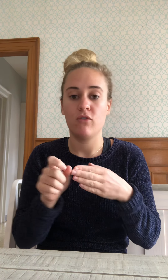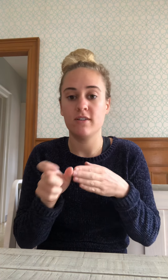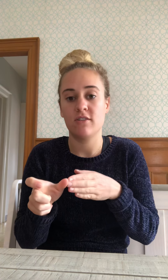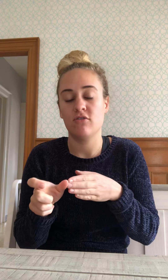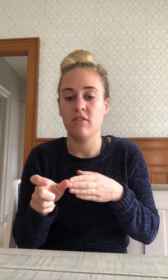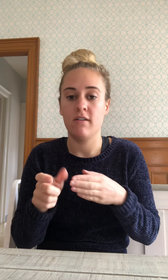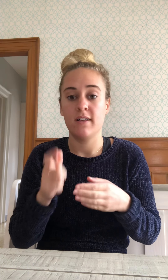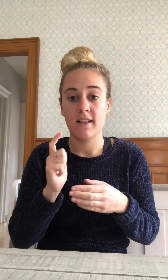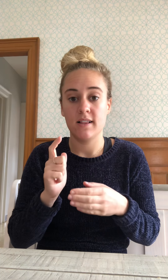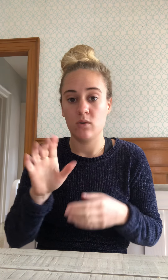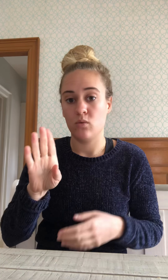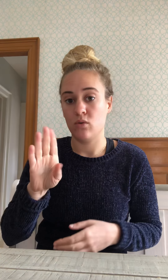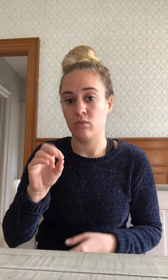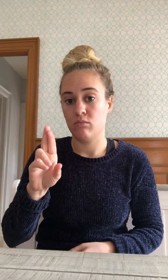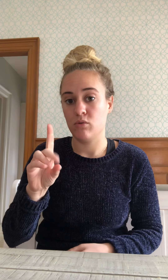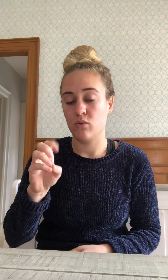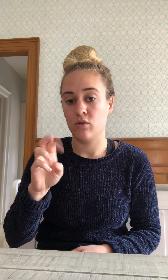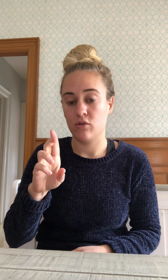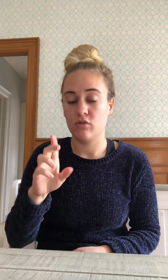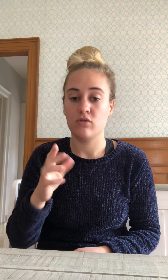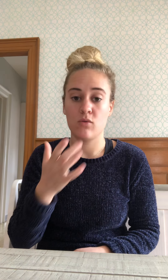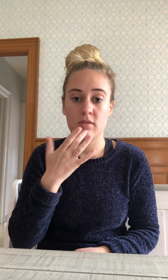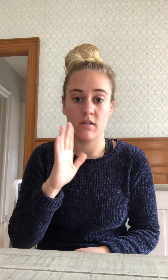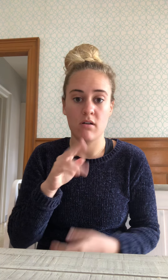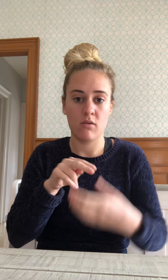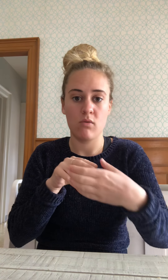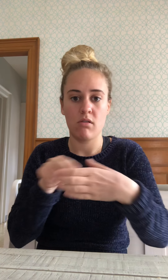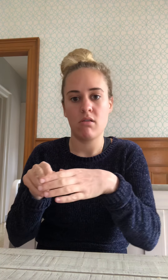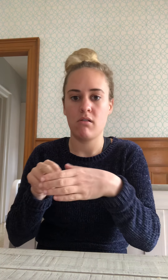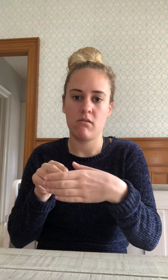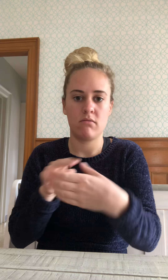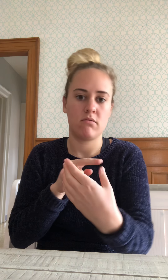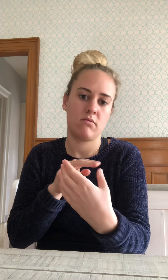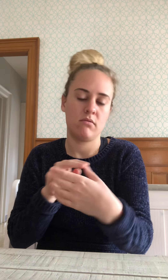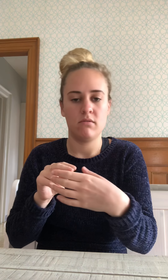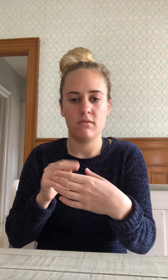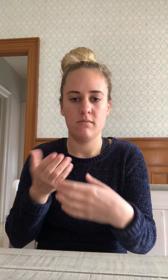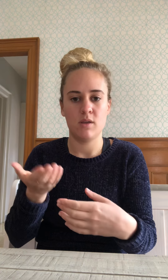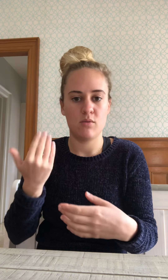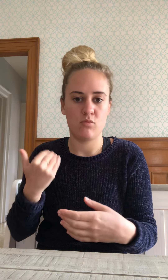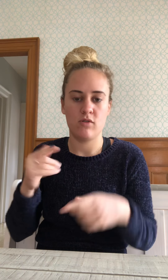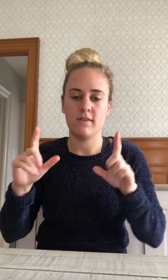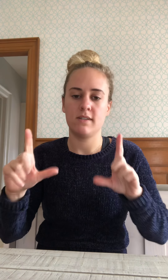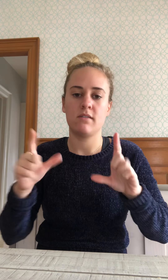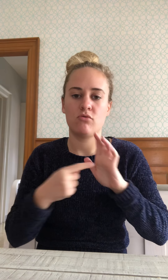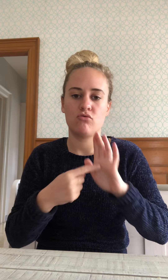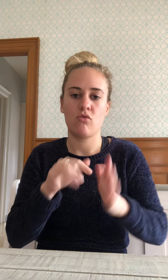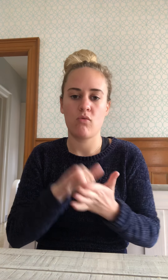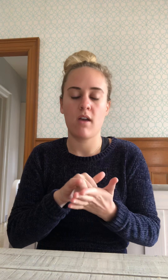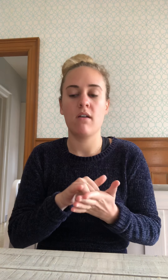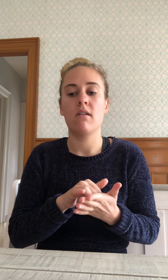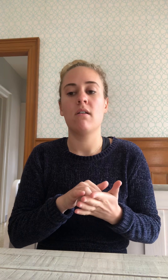tongue displaces the denture left or right. That was the previous slide that showed that. And always check your notches for